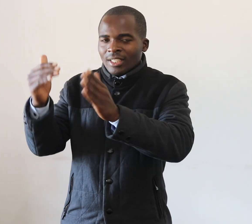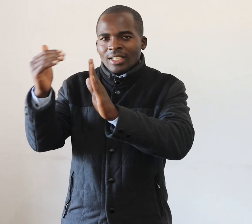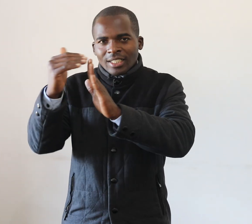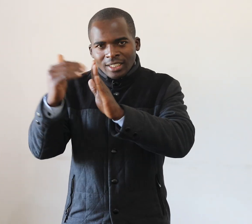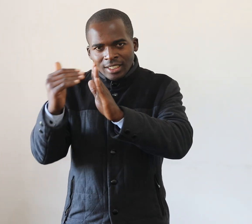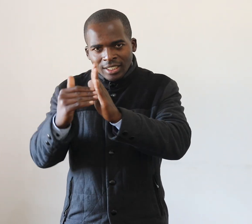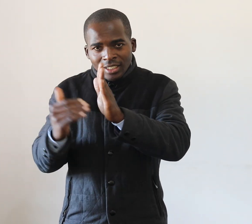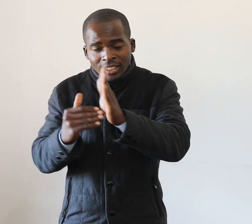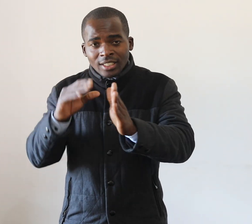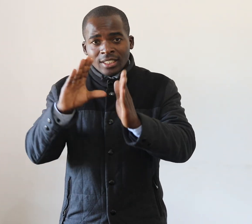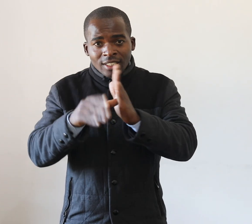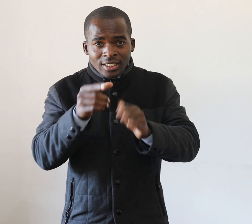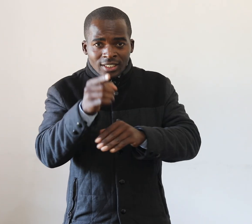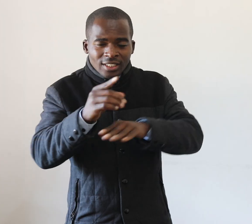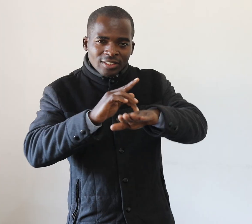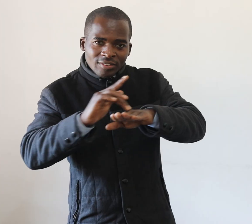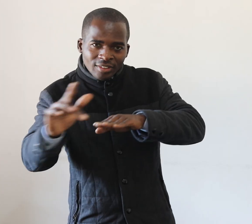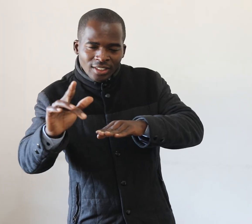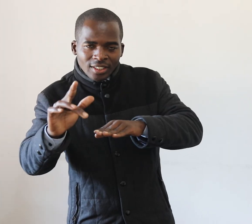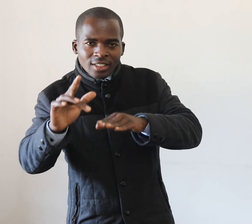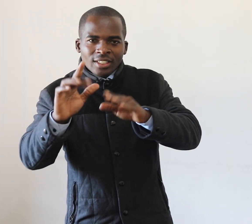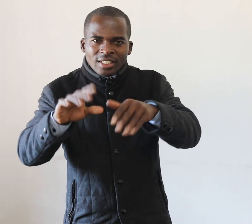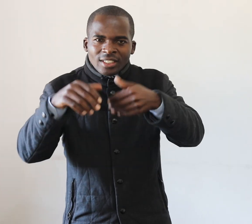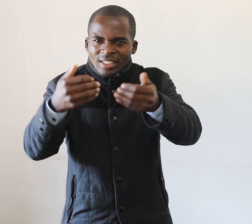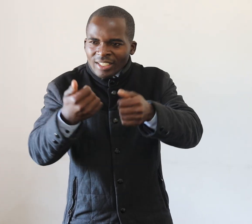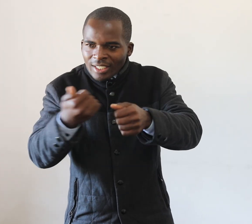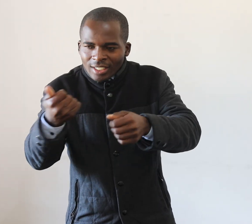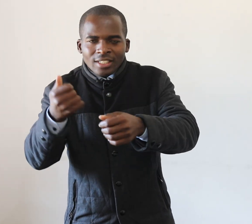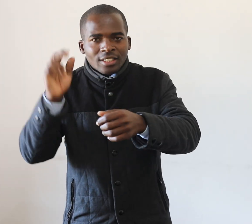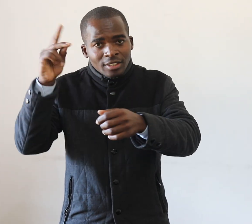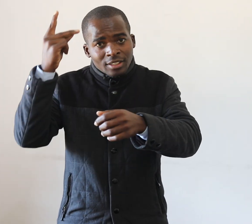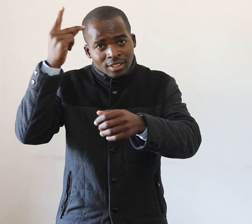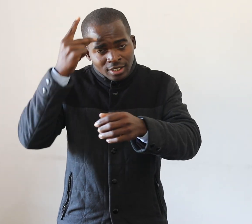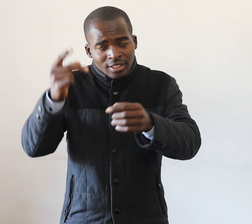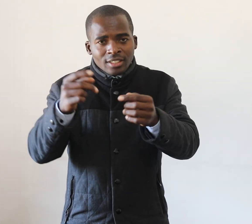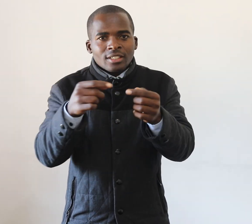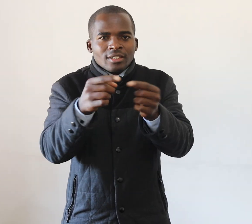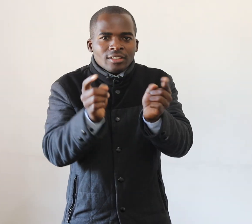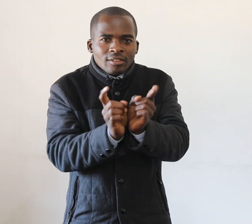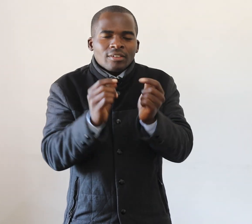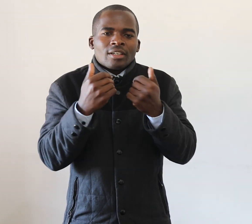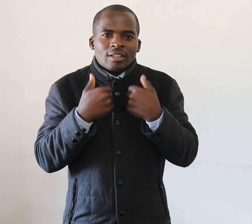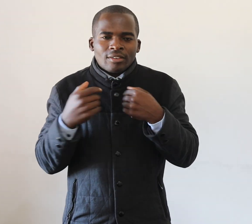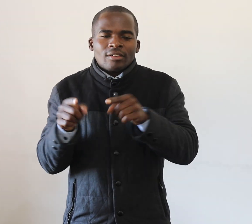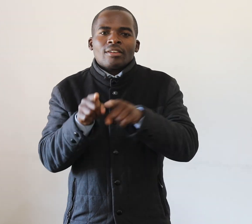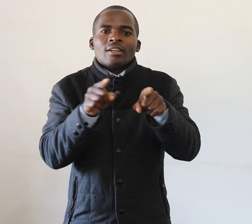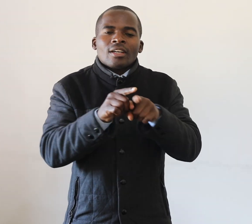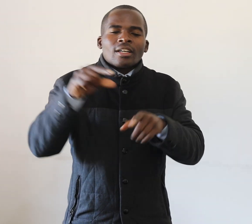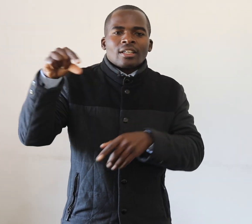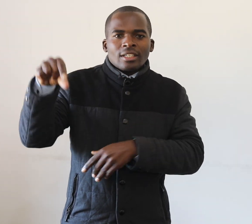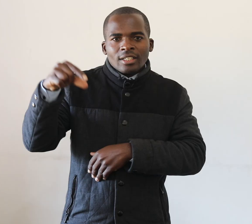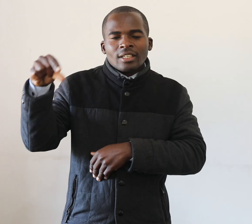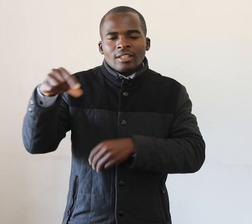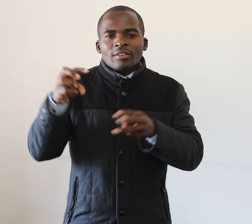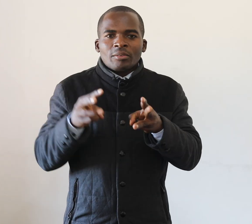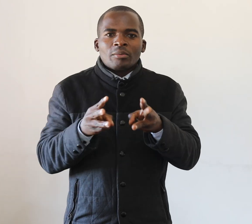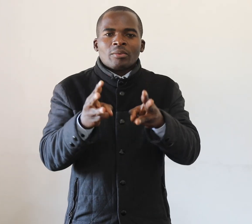will be given to another political party that qualifies under the formula used for sharing